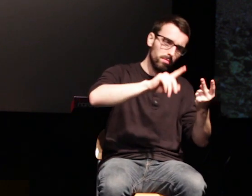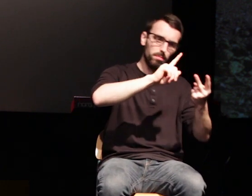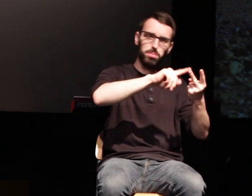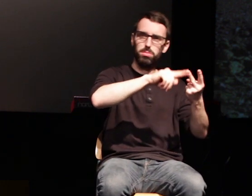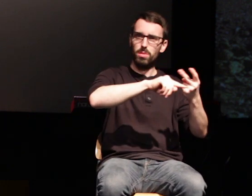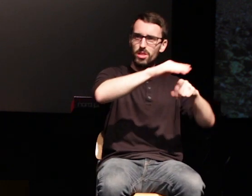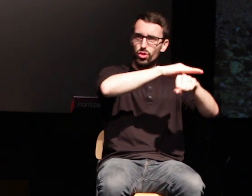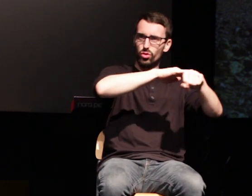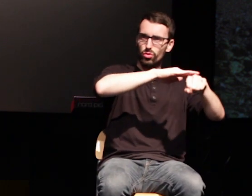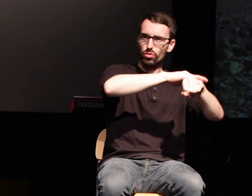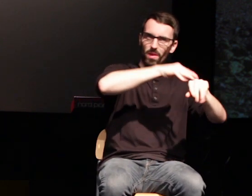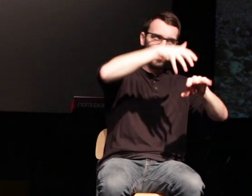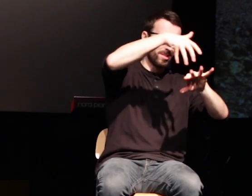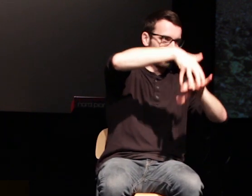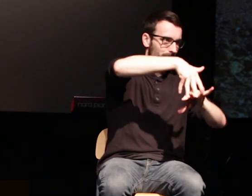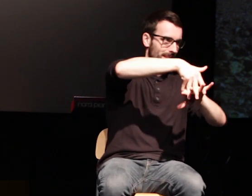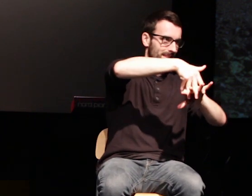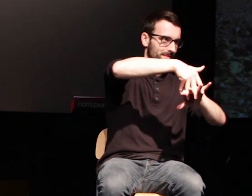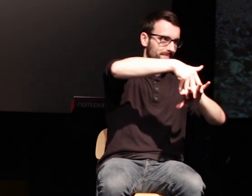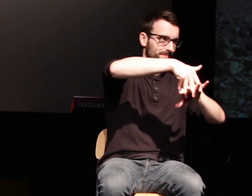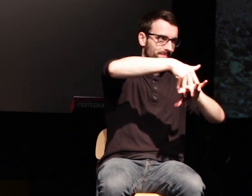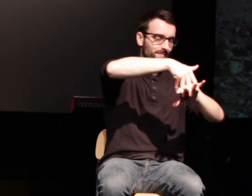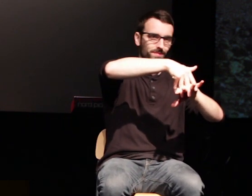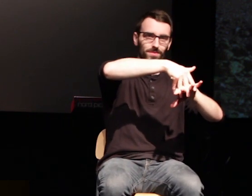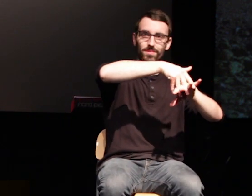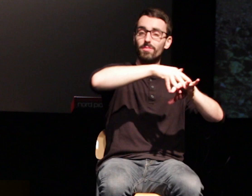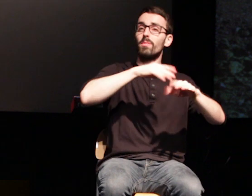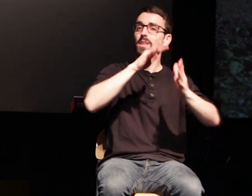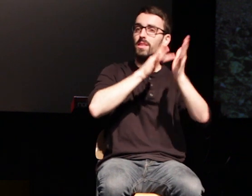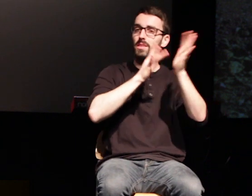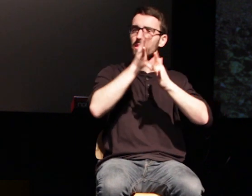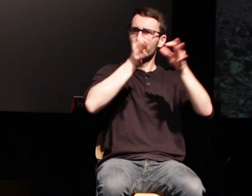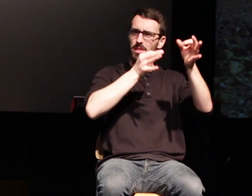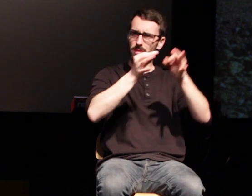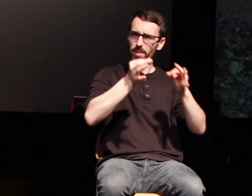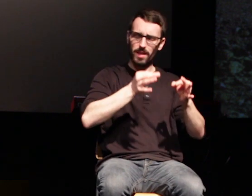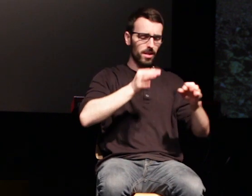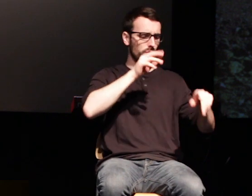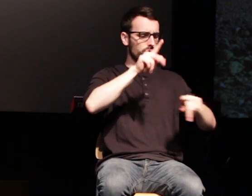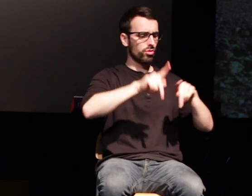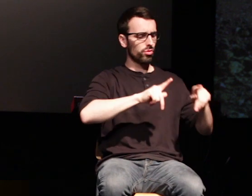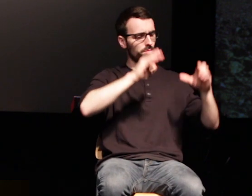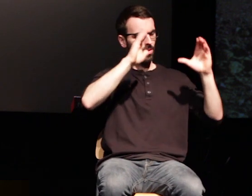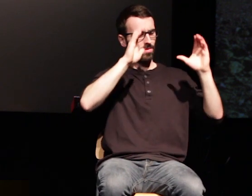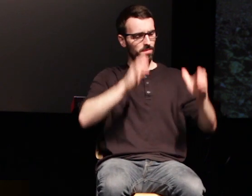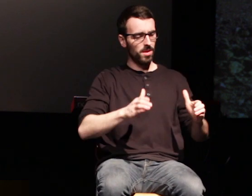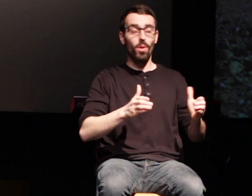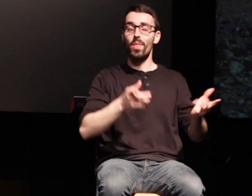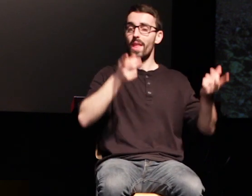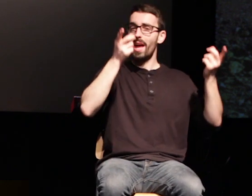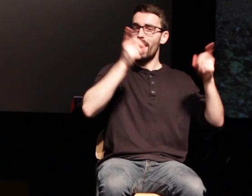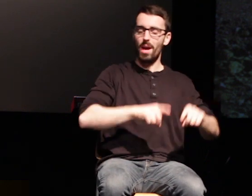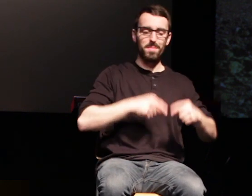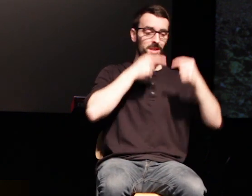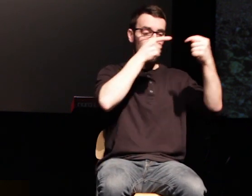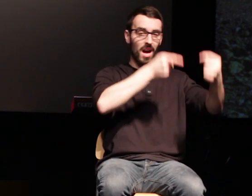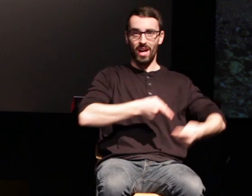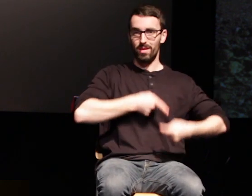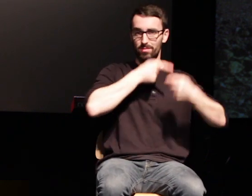plants. Jesus is saying there is a group of people that when hardship